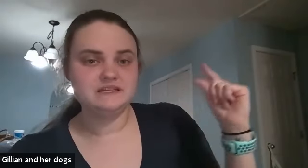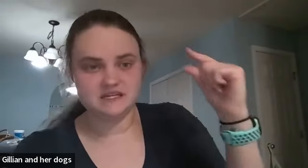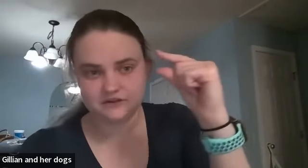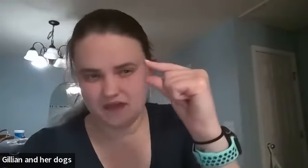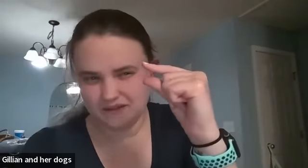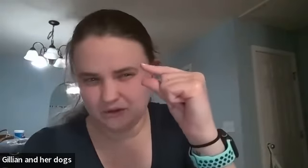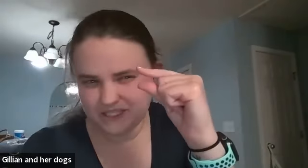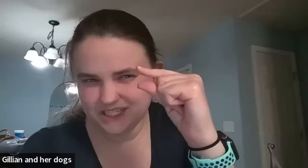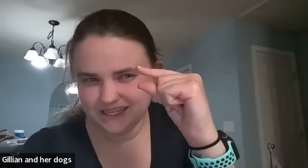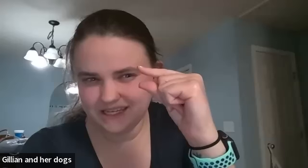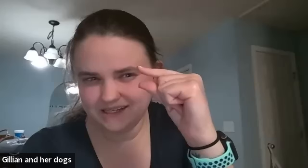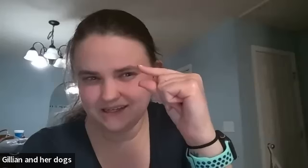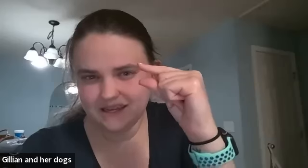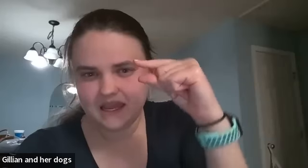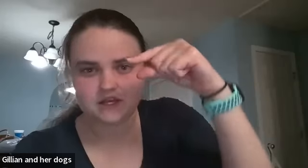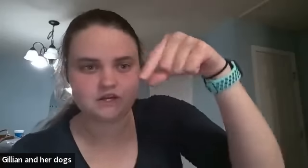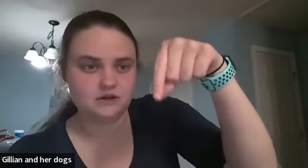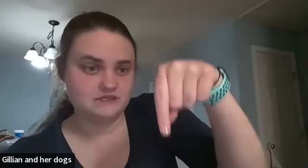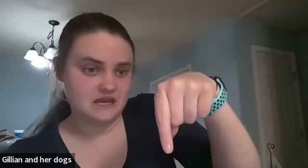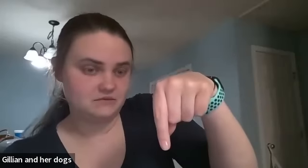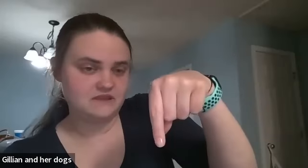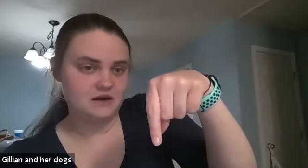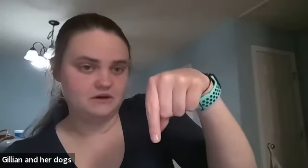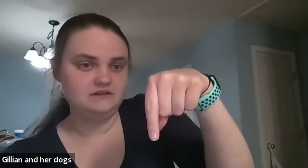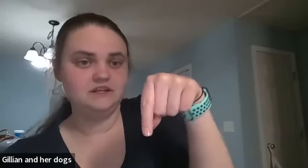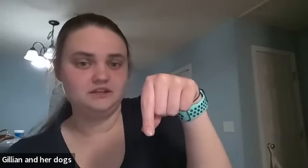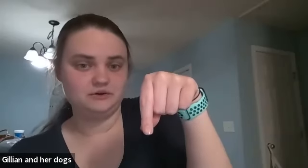going to do that little pinching again. And you're going to go down with that one, Q.